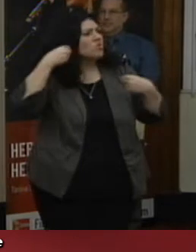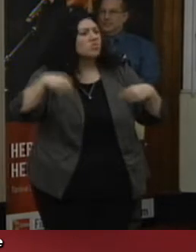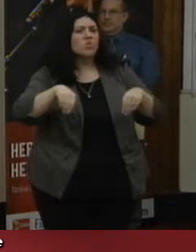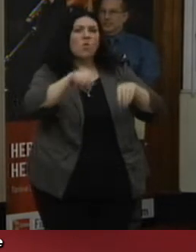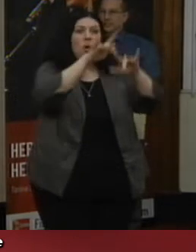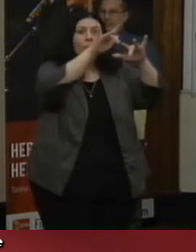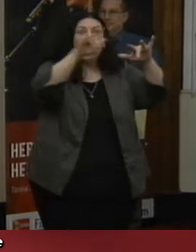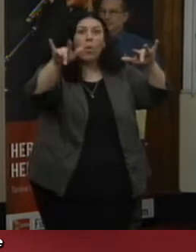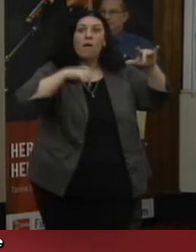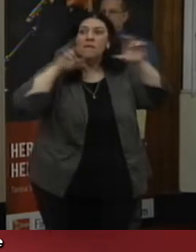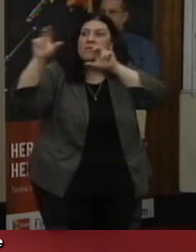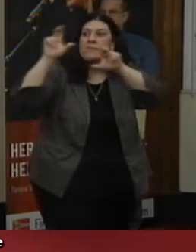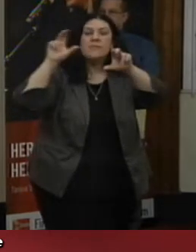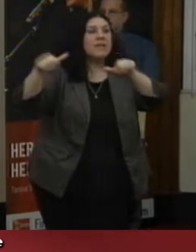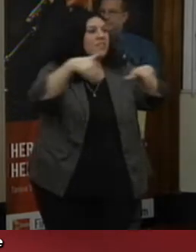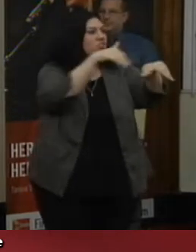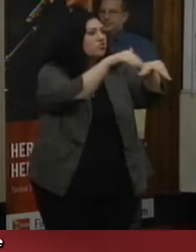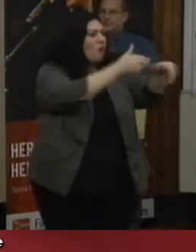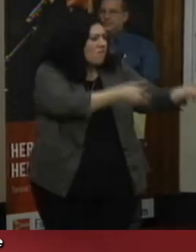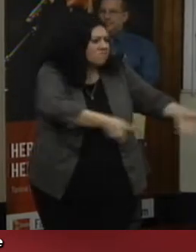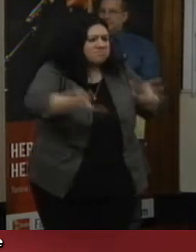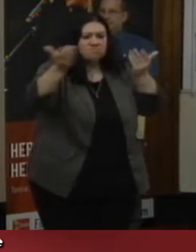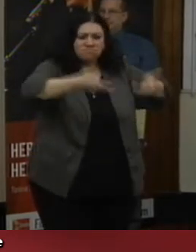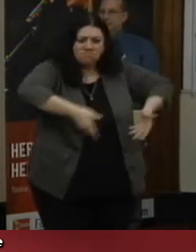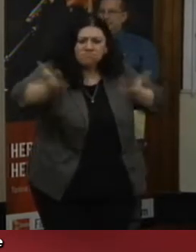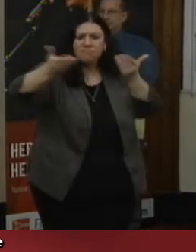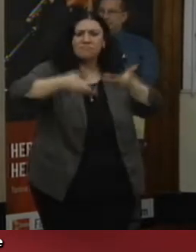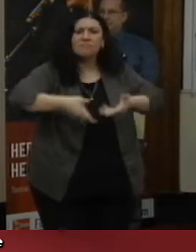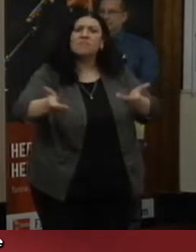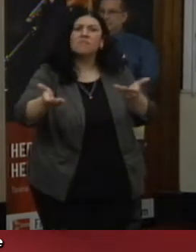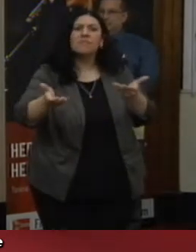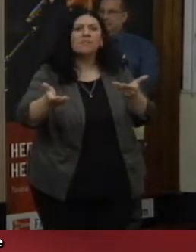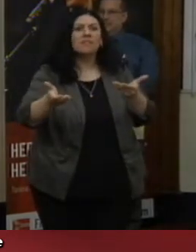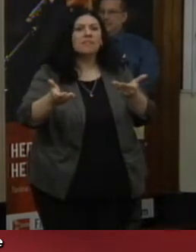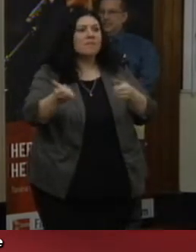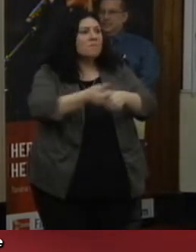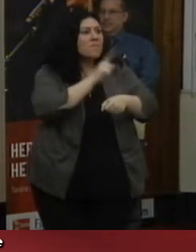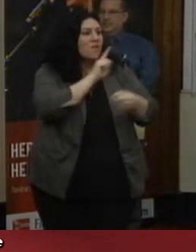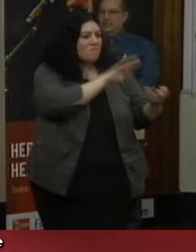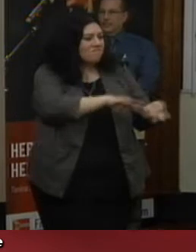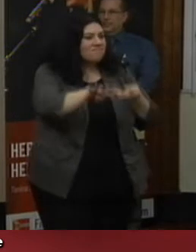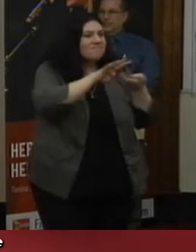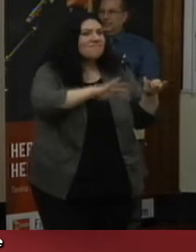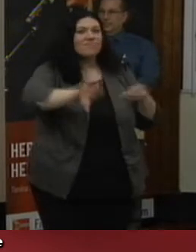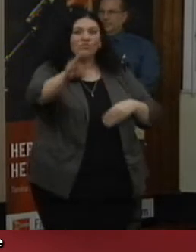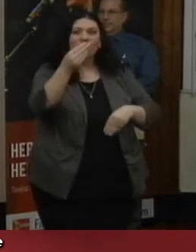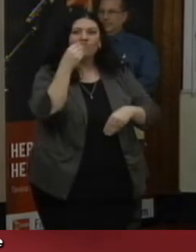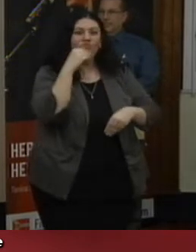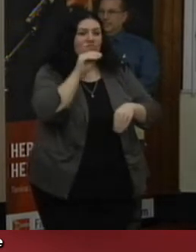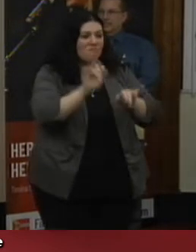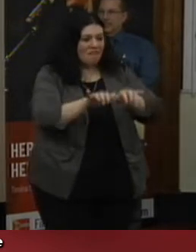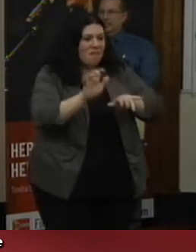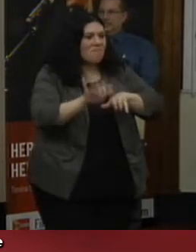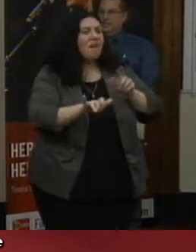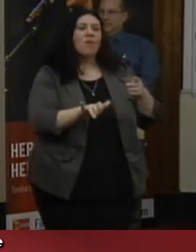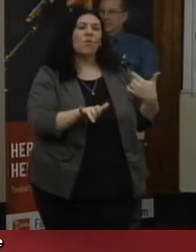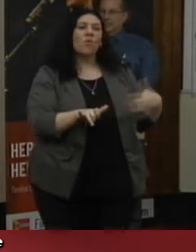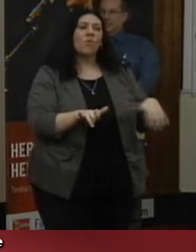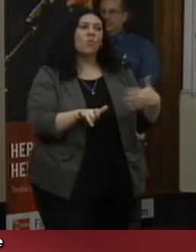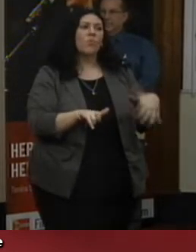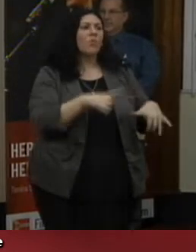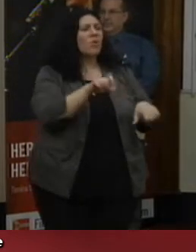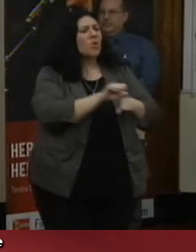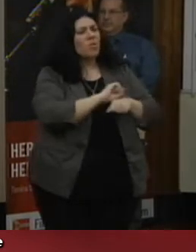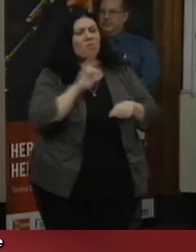shelves, unloading the trucks, helping you to check out, because they're working a lot